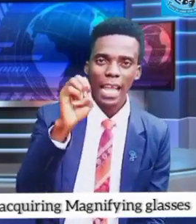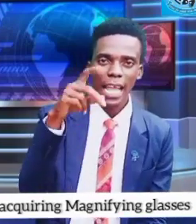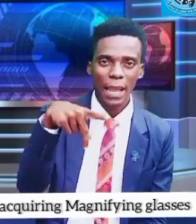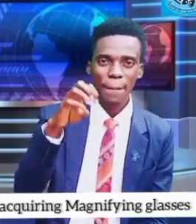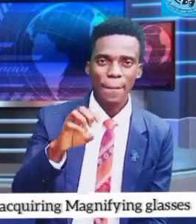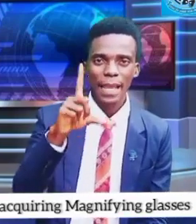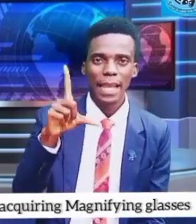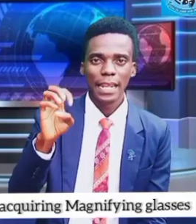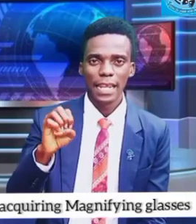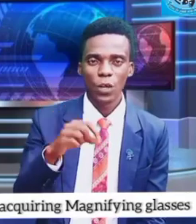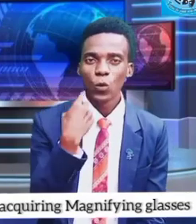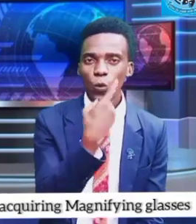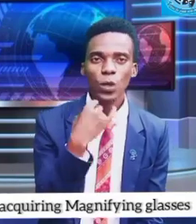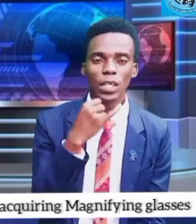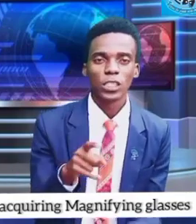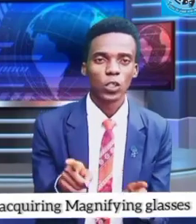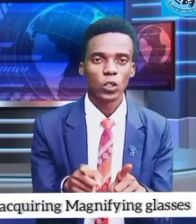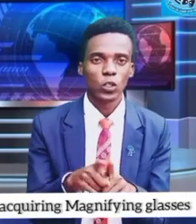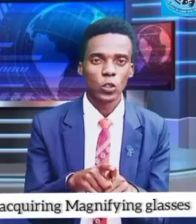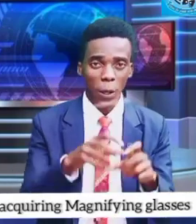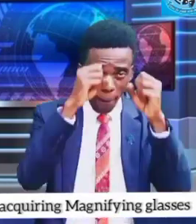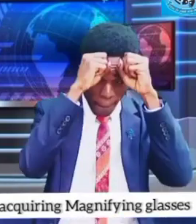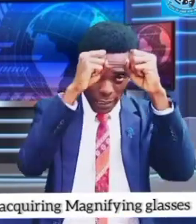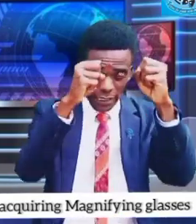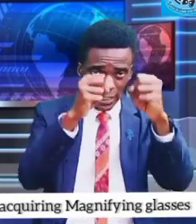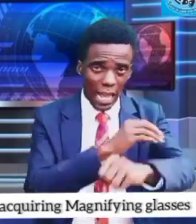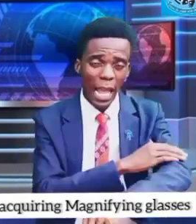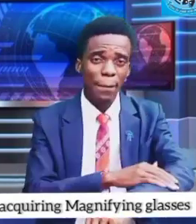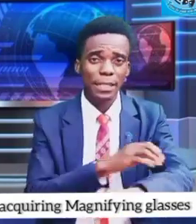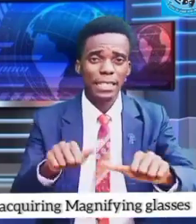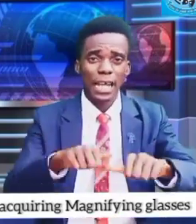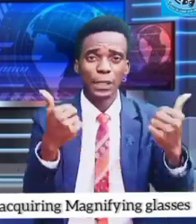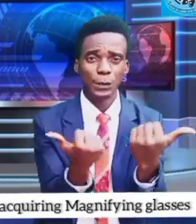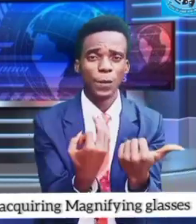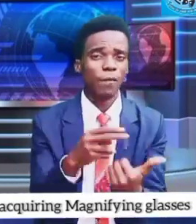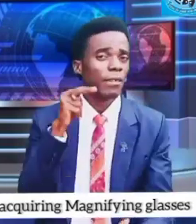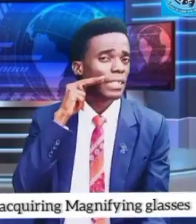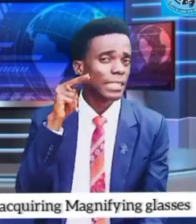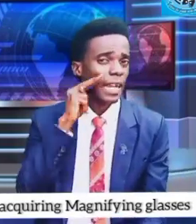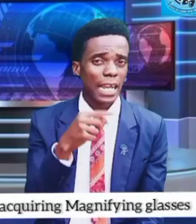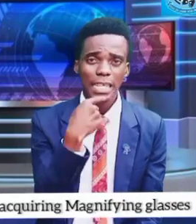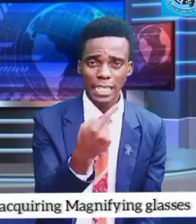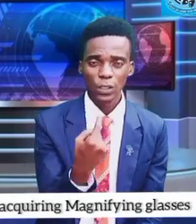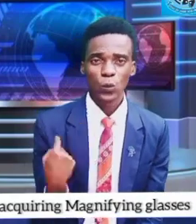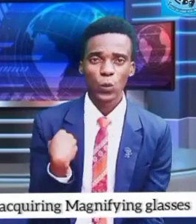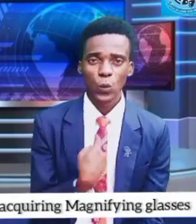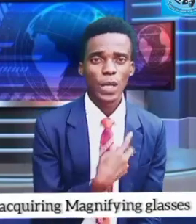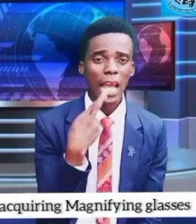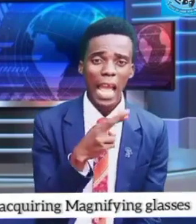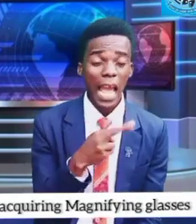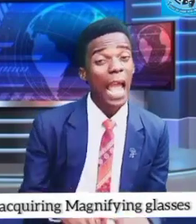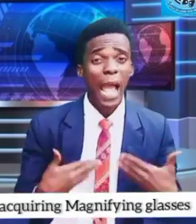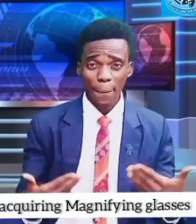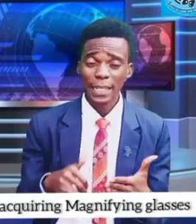Epele, who is also president, Albinism Association of Nigeria, remarked, "We are glad INEC took